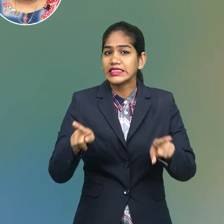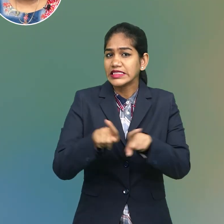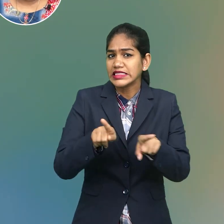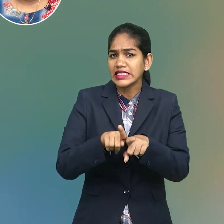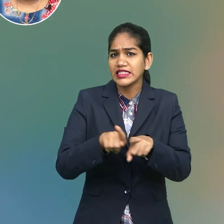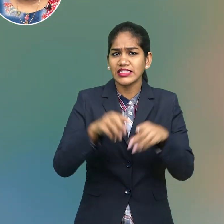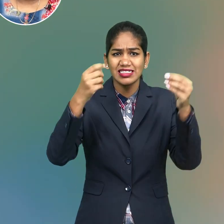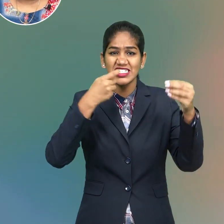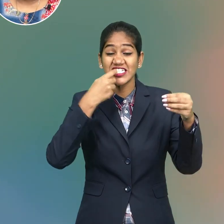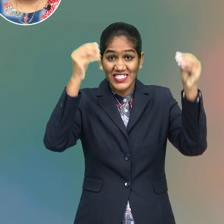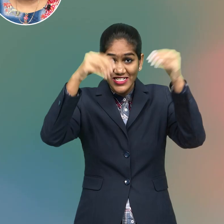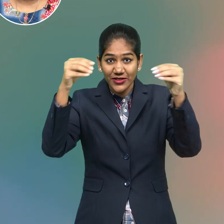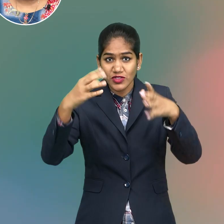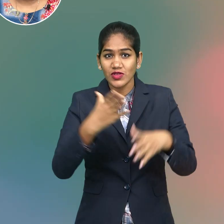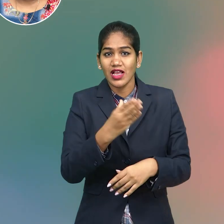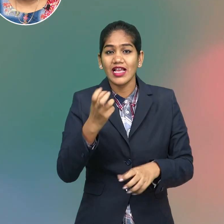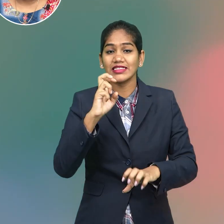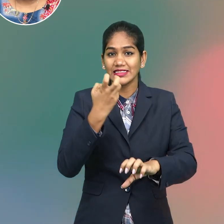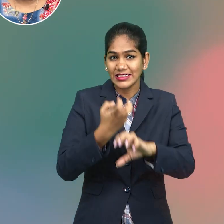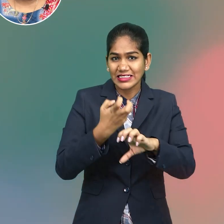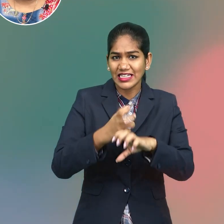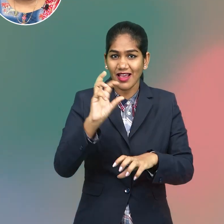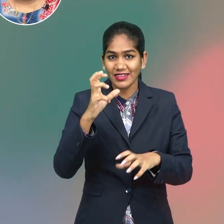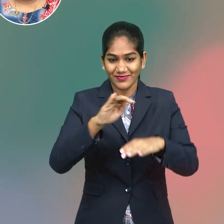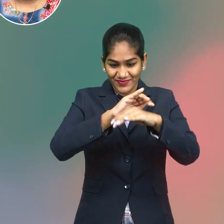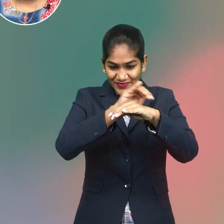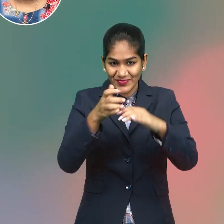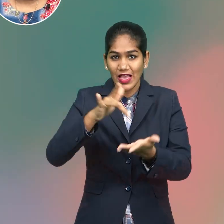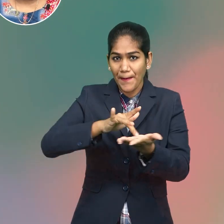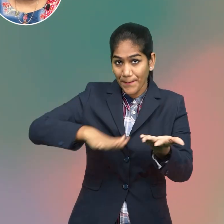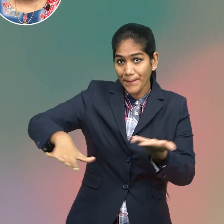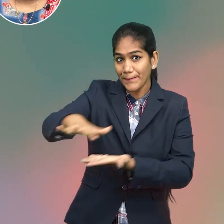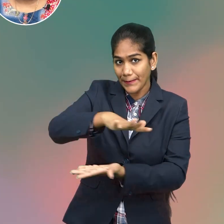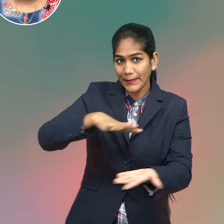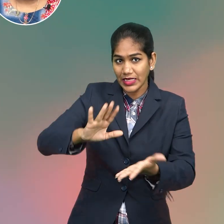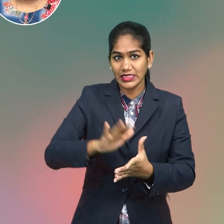such as snow and ice covered regions